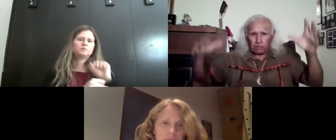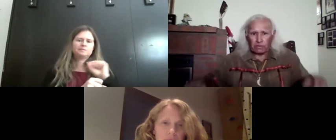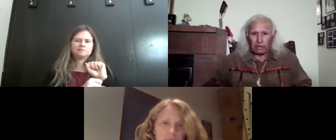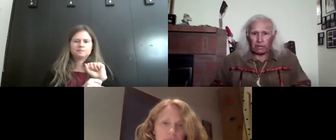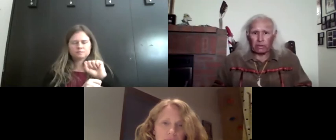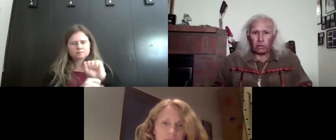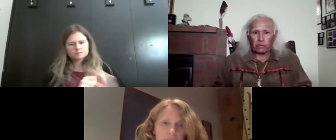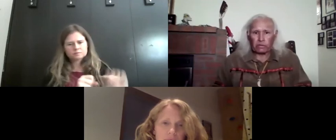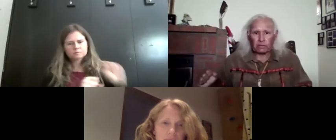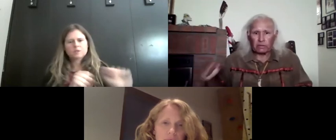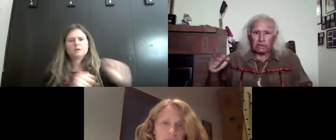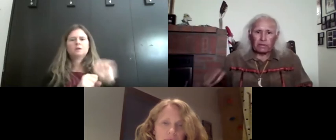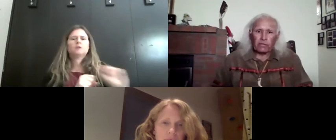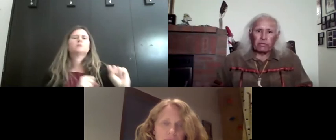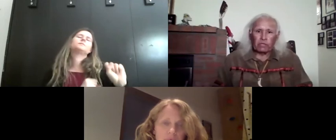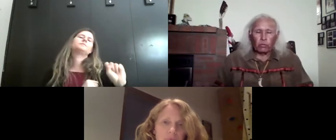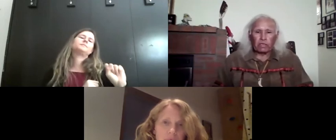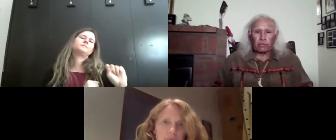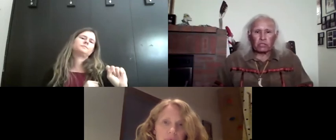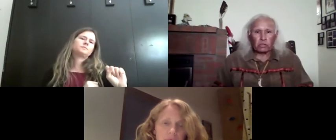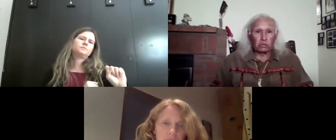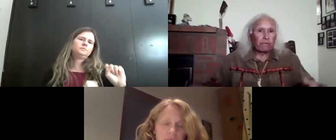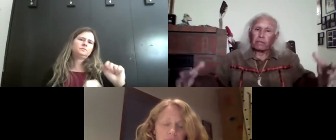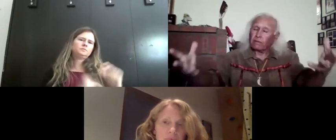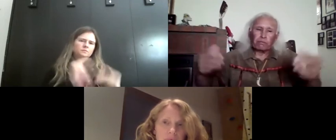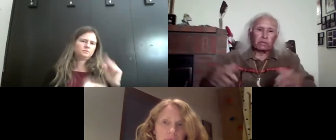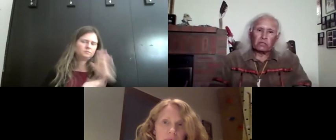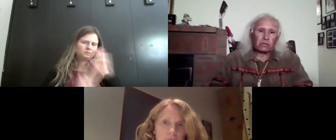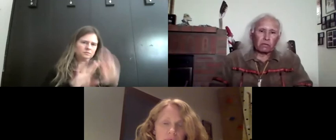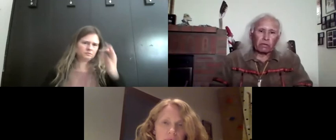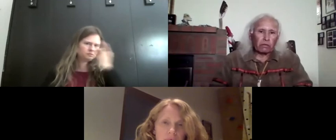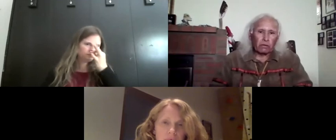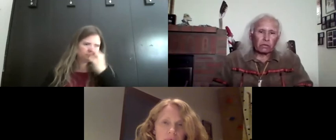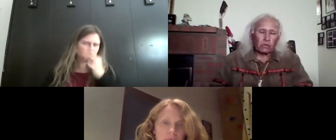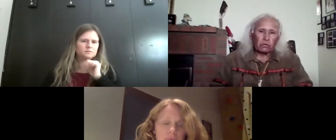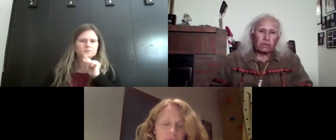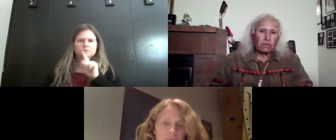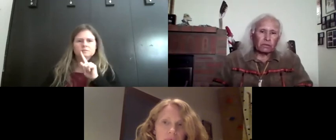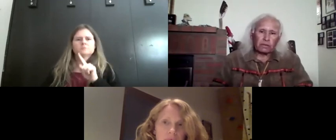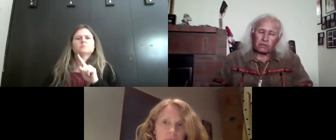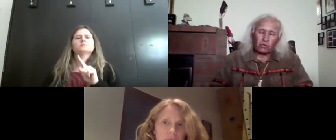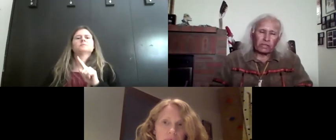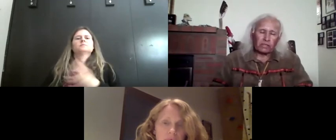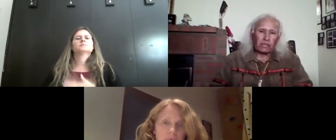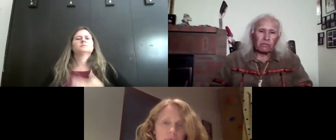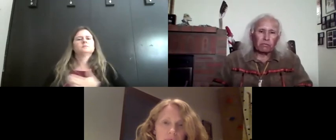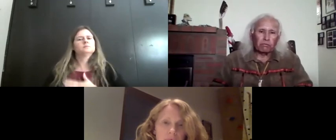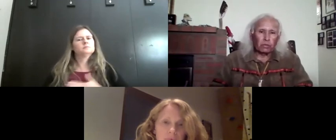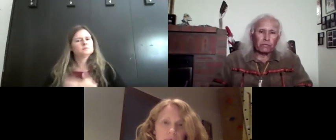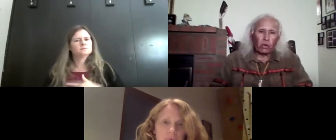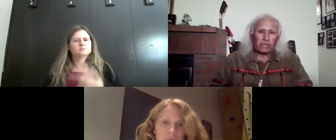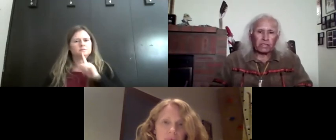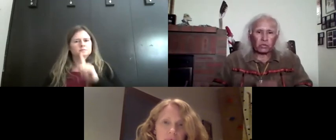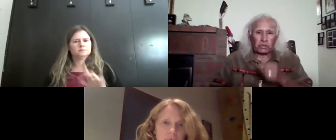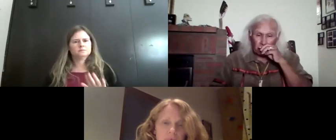are up, and hopefully they'll be opening up pretty soon. Please, those of you, it's a great day,